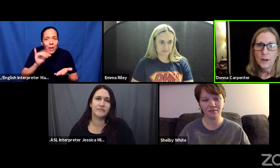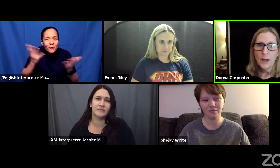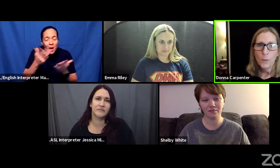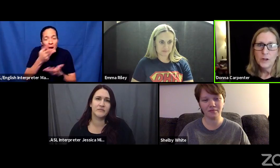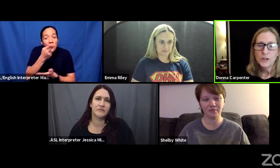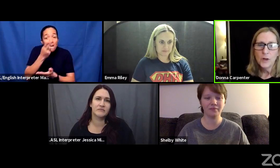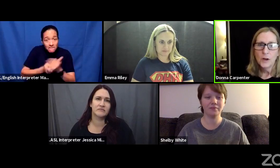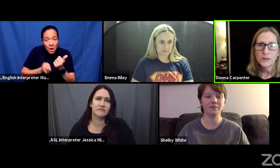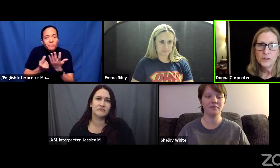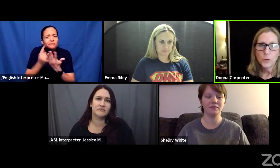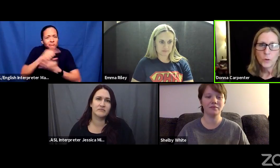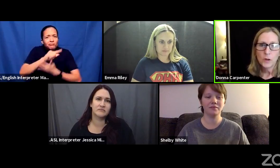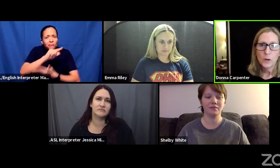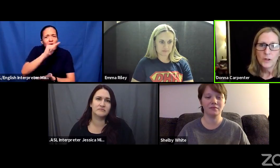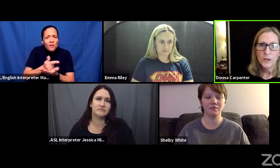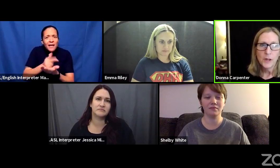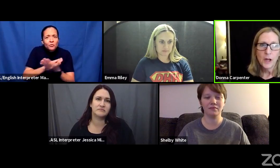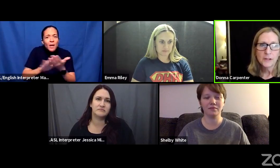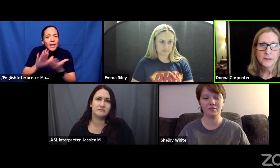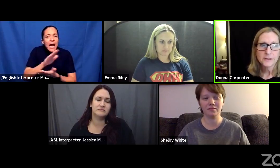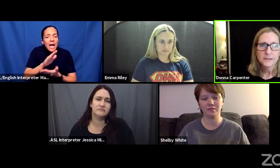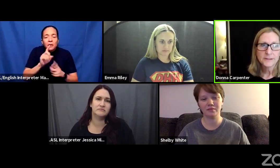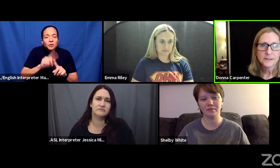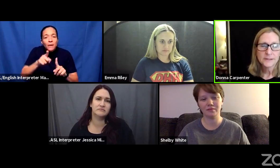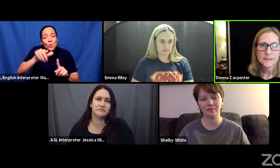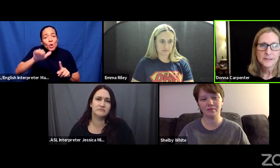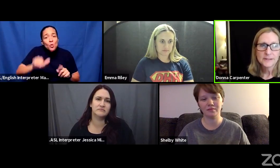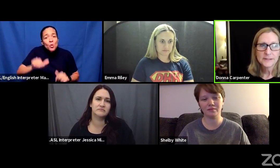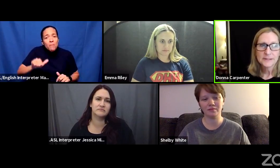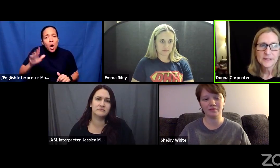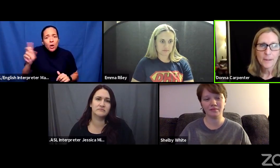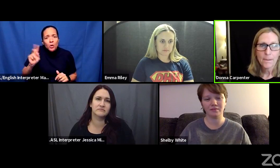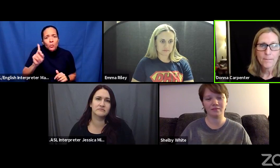but where did you go to school when you were younger?